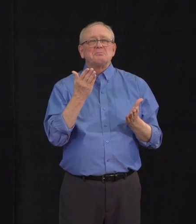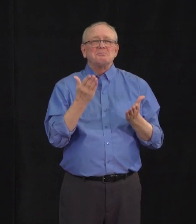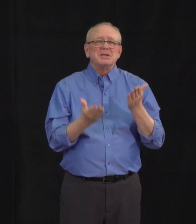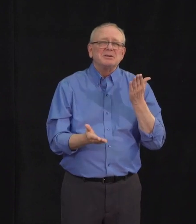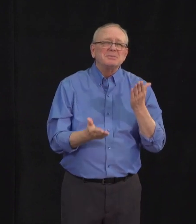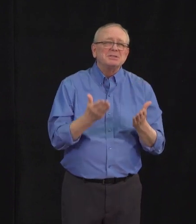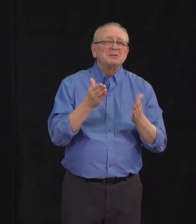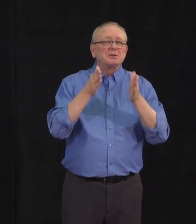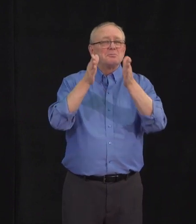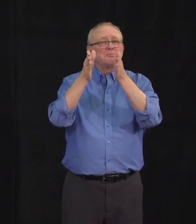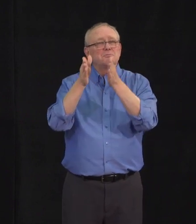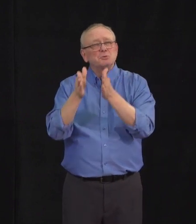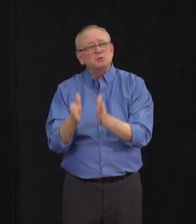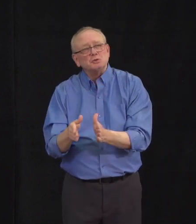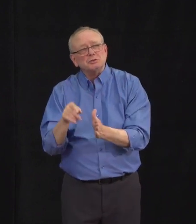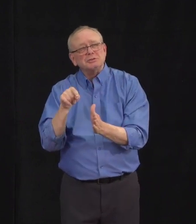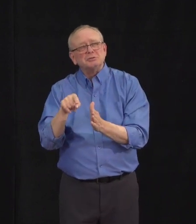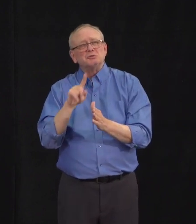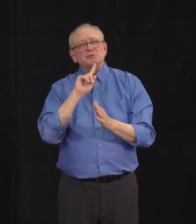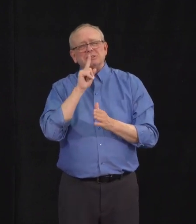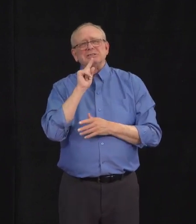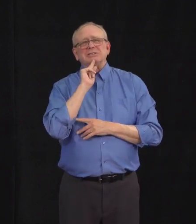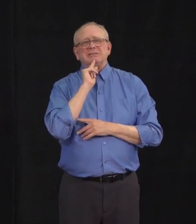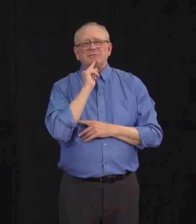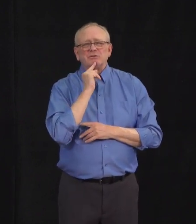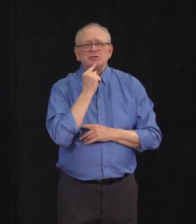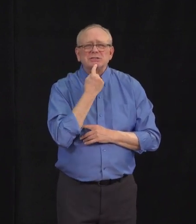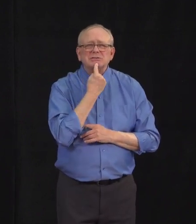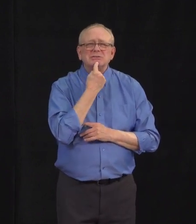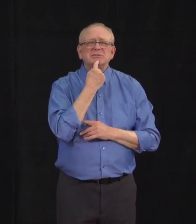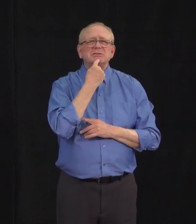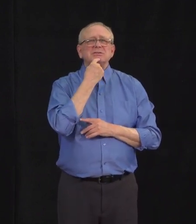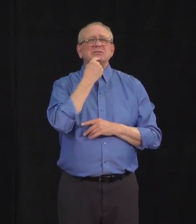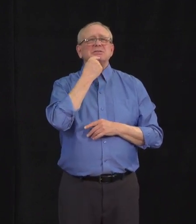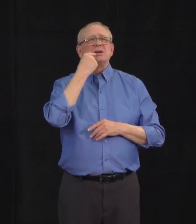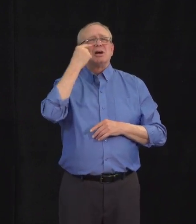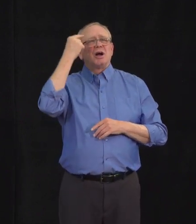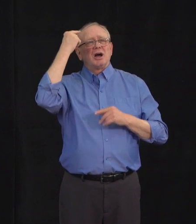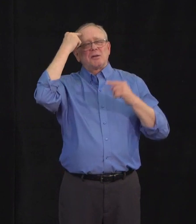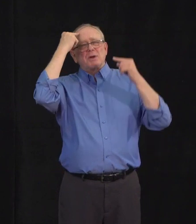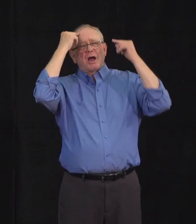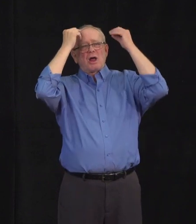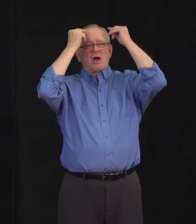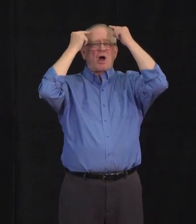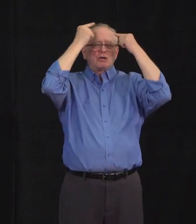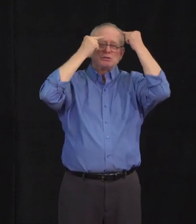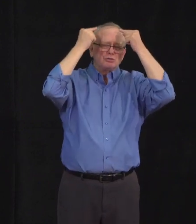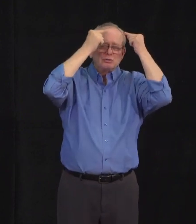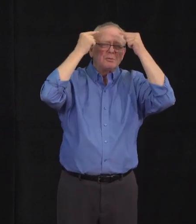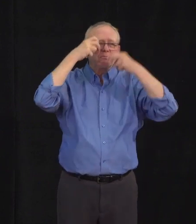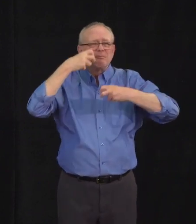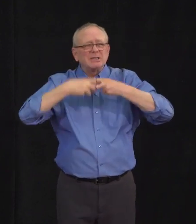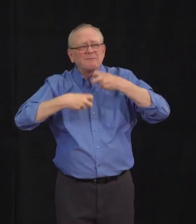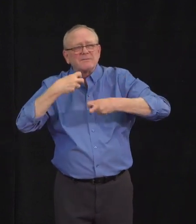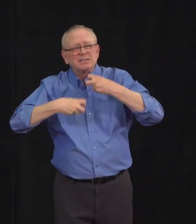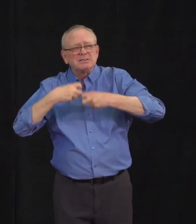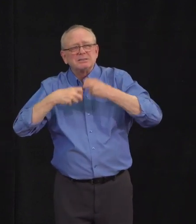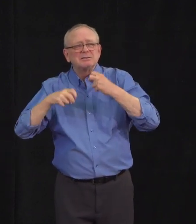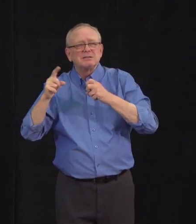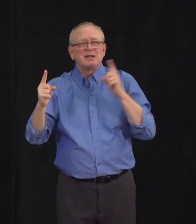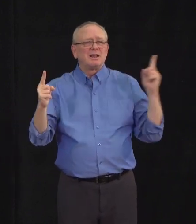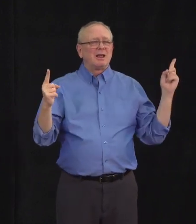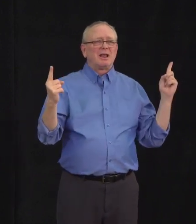and for whom some of the remote visit options that may be supportive for others may not be for someone